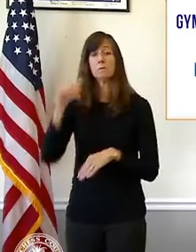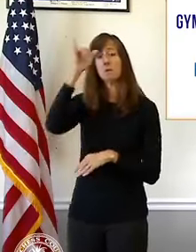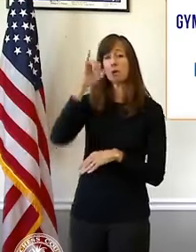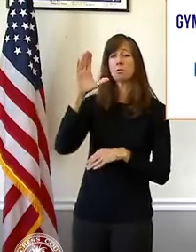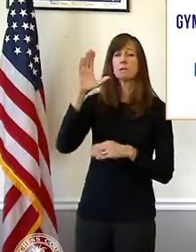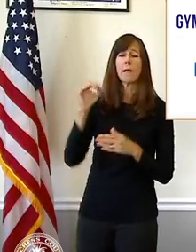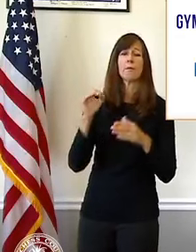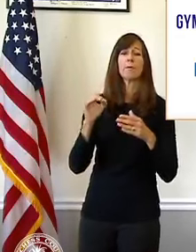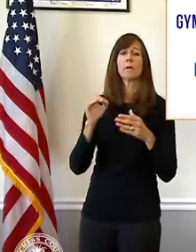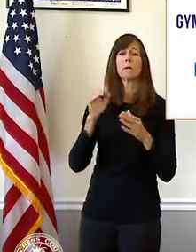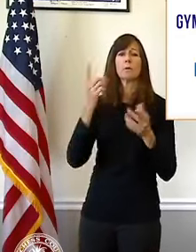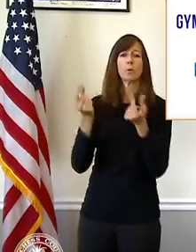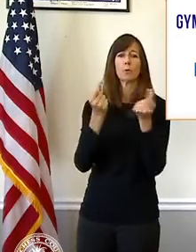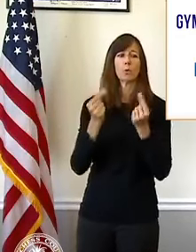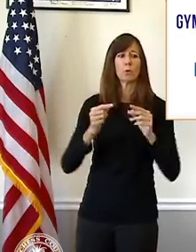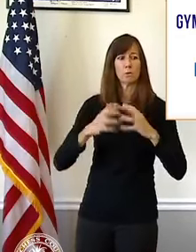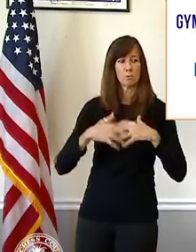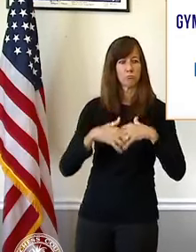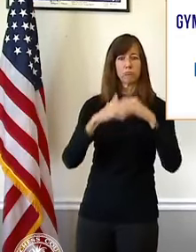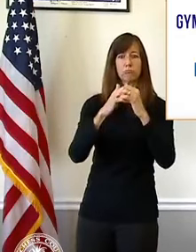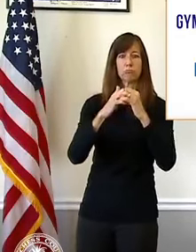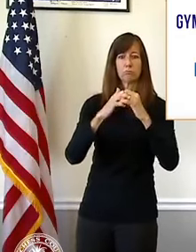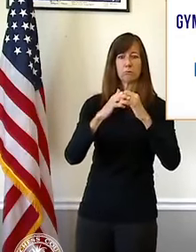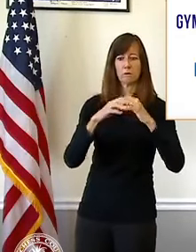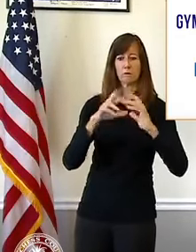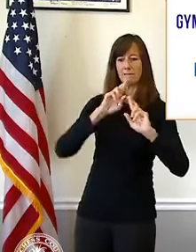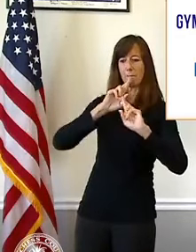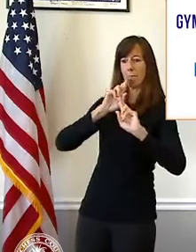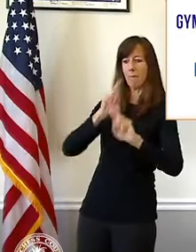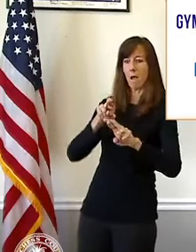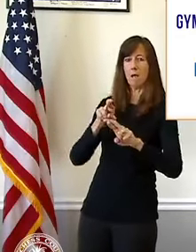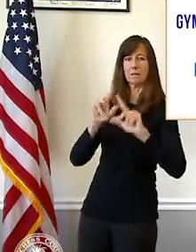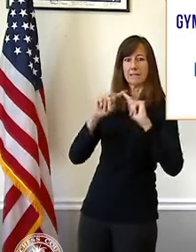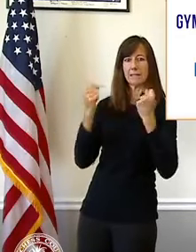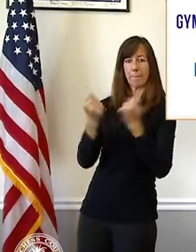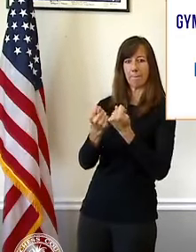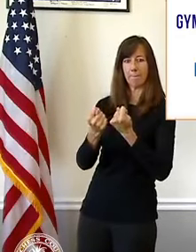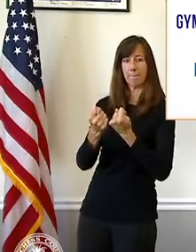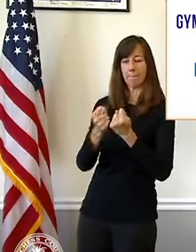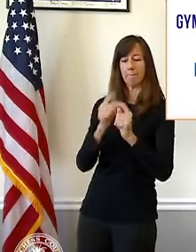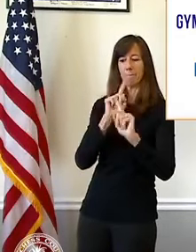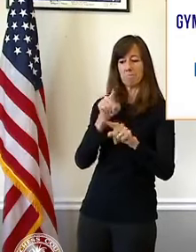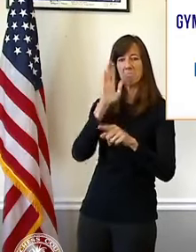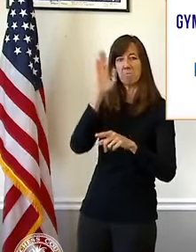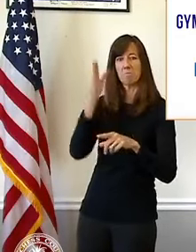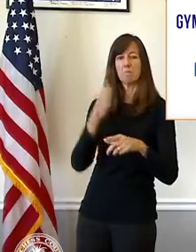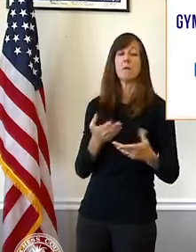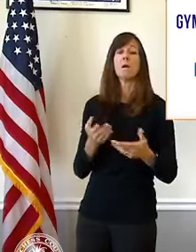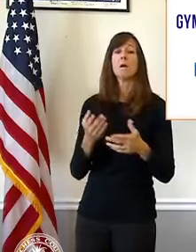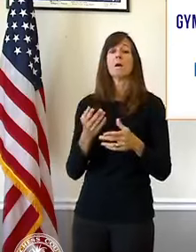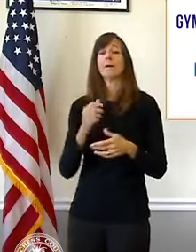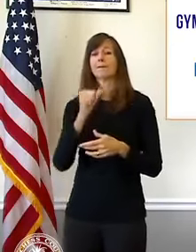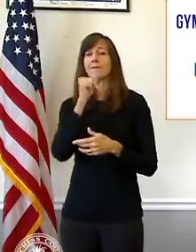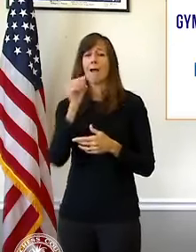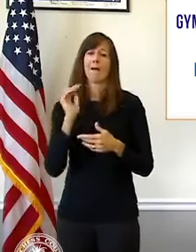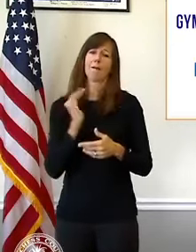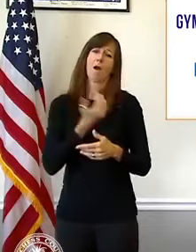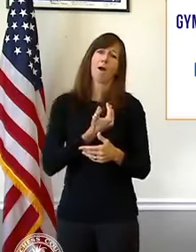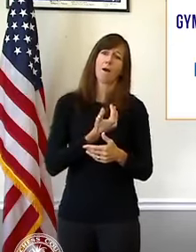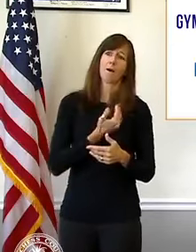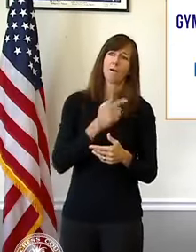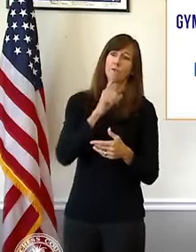team. This is not ordinarily the responsibilities of the Behavioral and Community Health Department. We don't inspect gymnasiums,